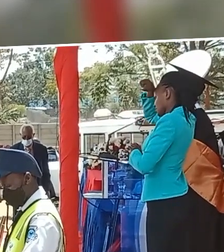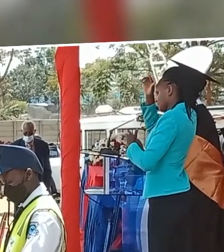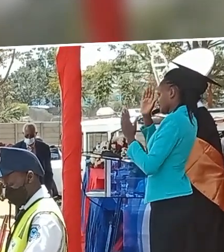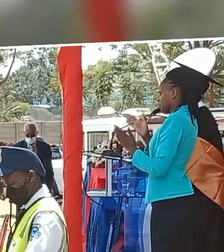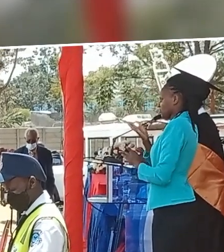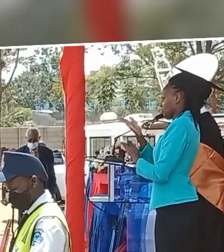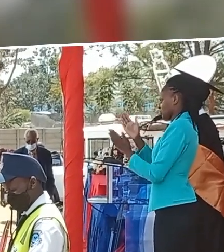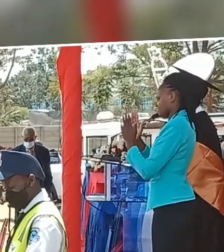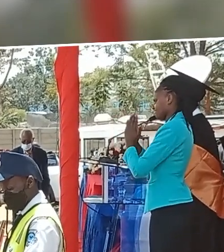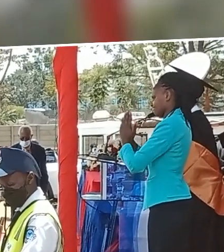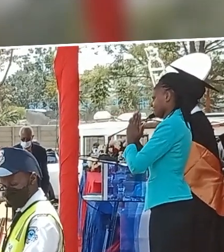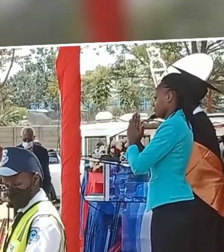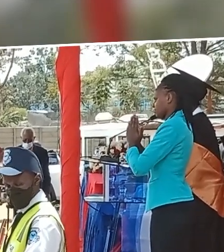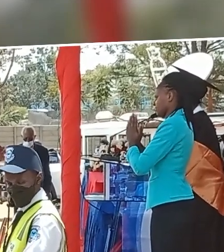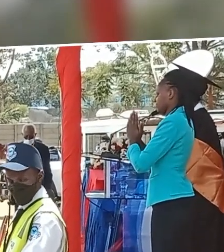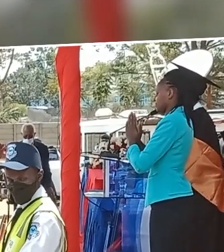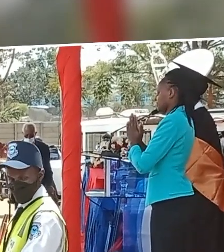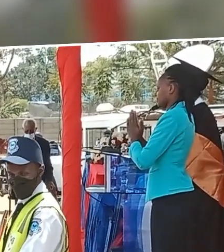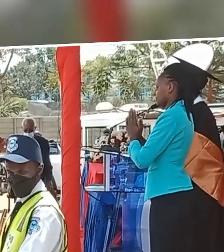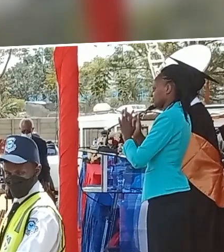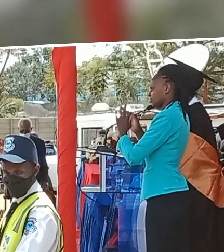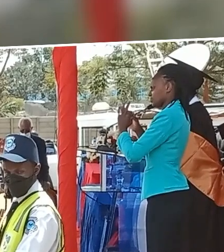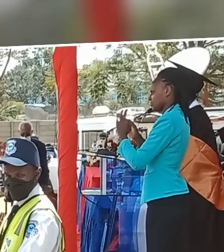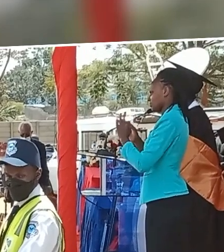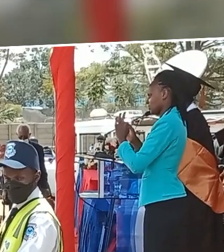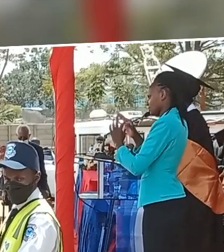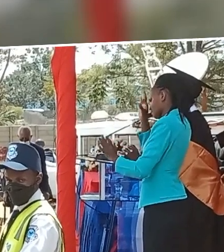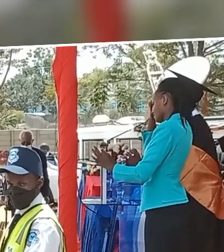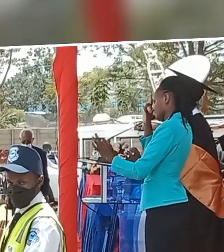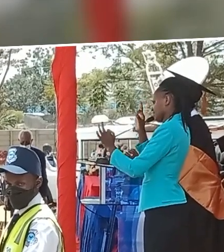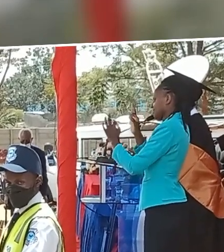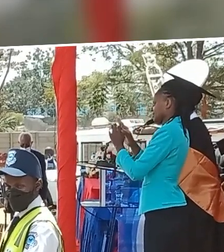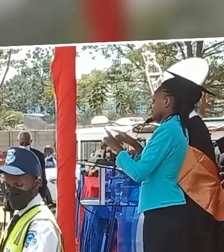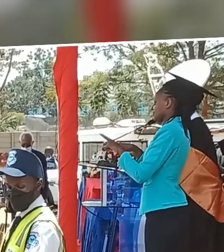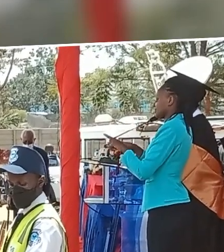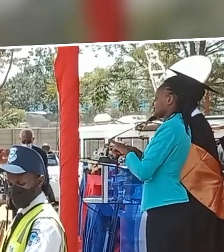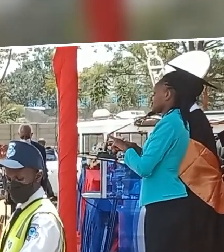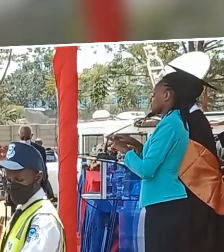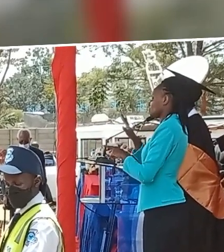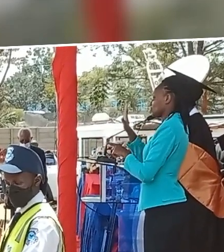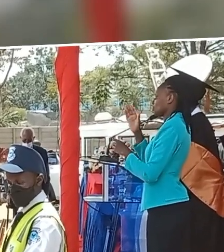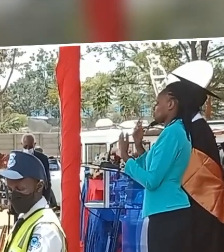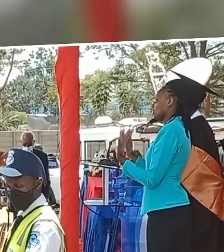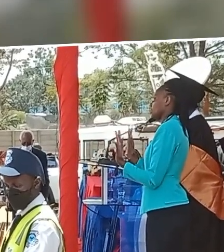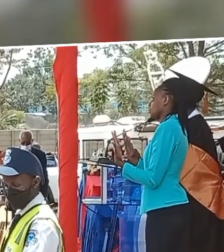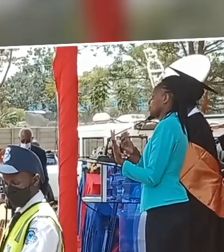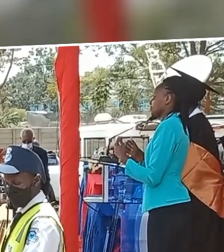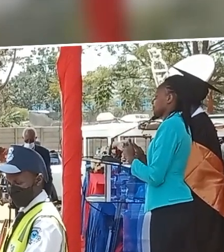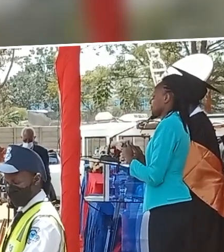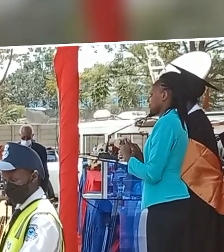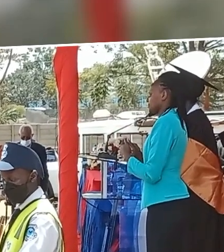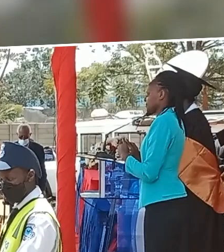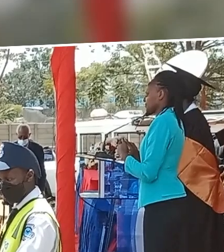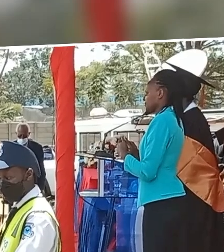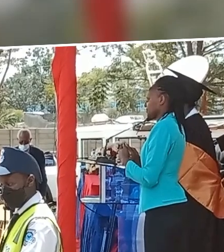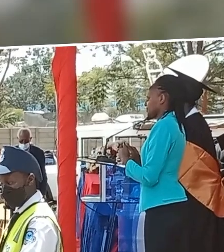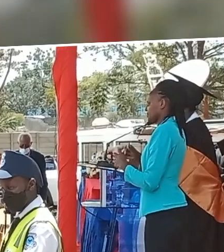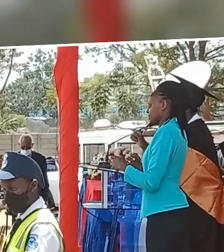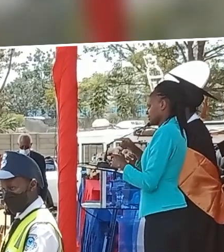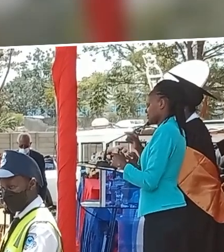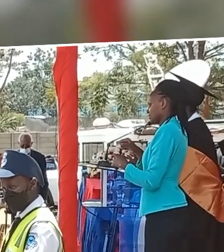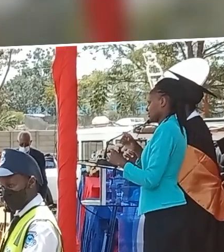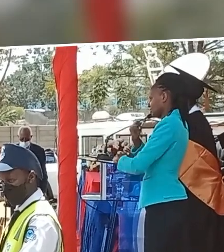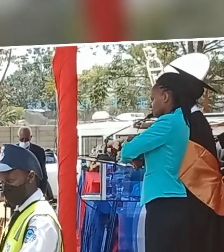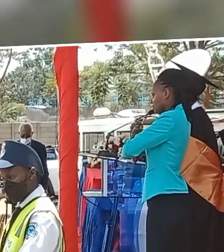day. We join our faith together even to commit them unto your able hands, O my Father, that as they leave this